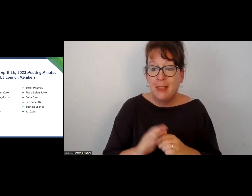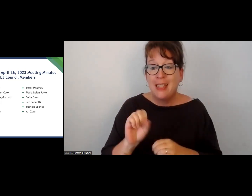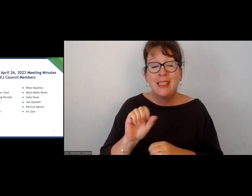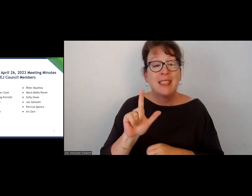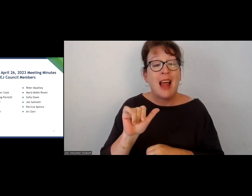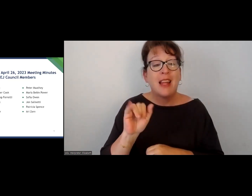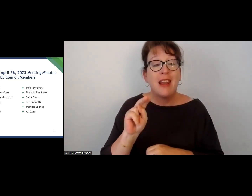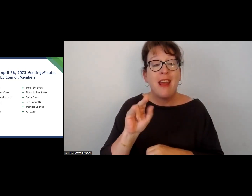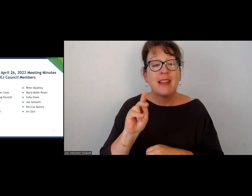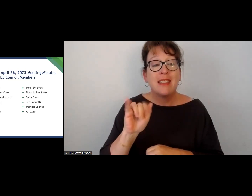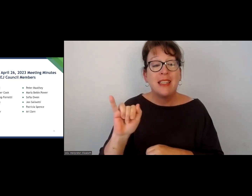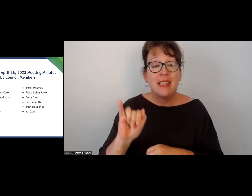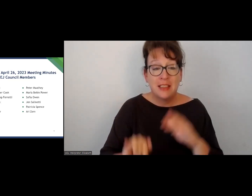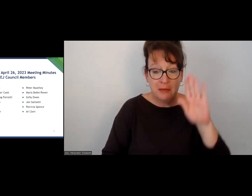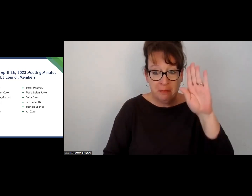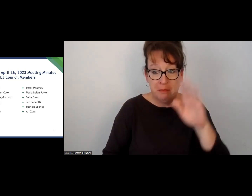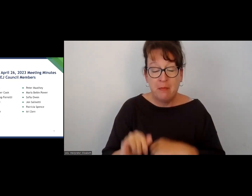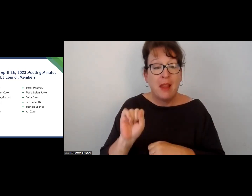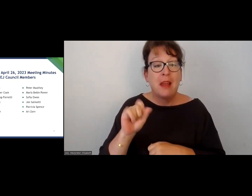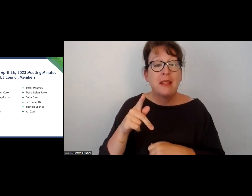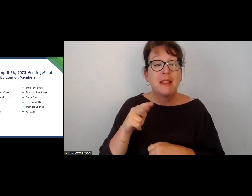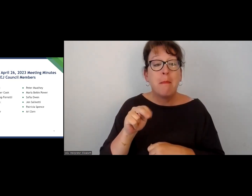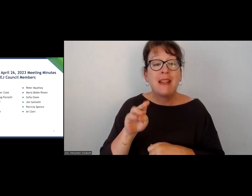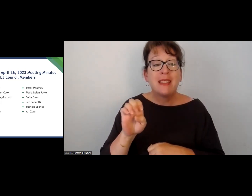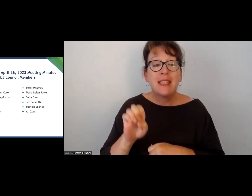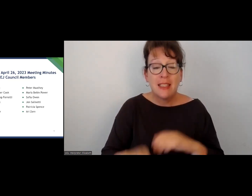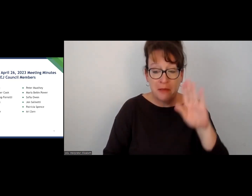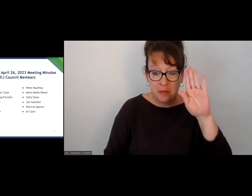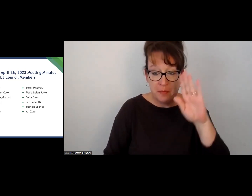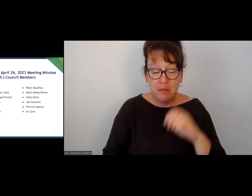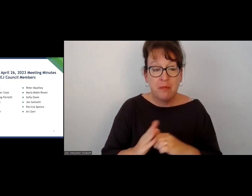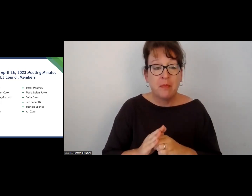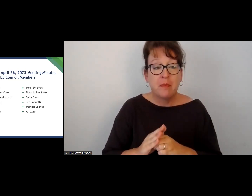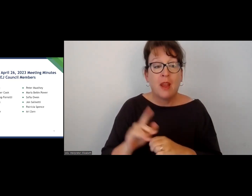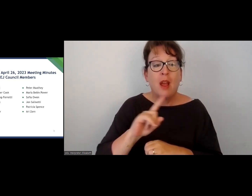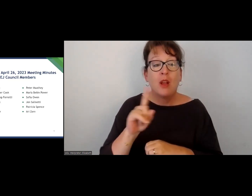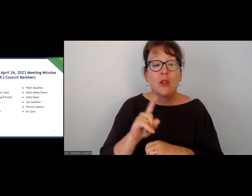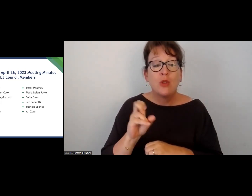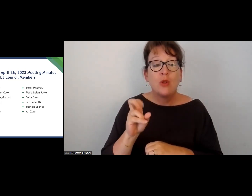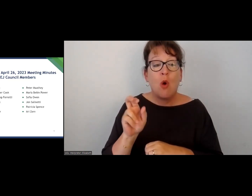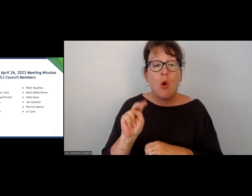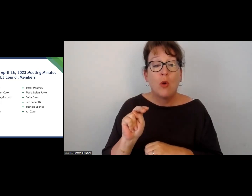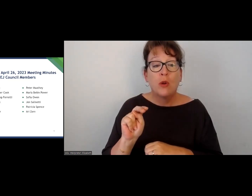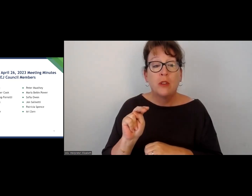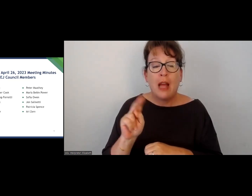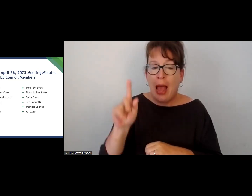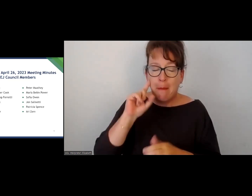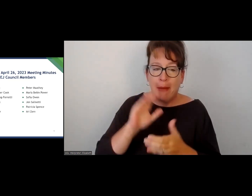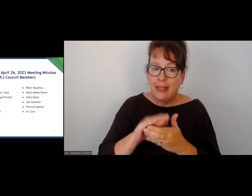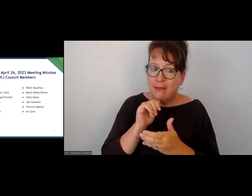Here. Pat Spence. Here. And Ari Zorn, I believe, is not